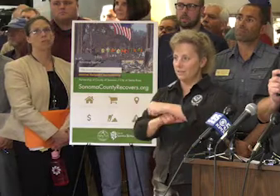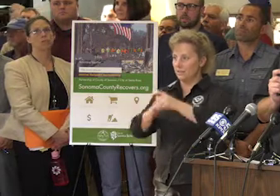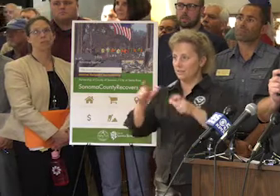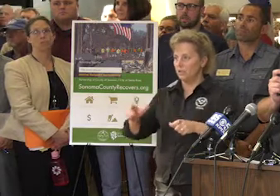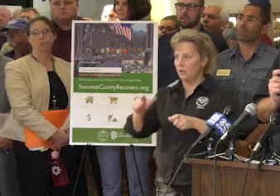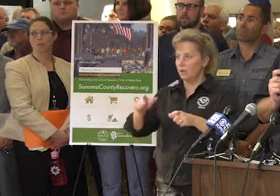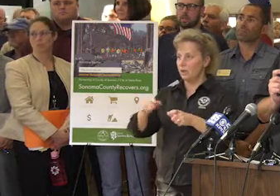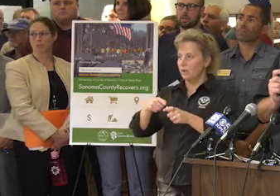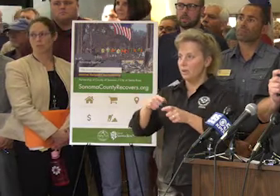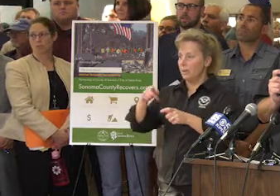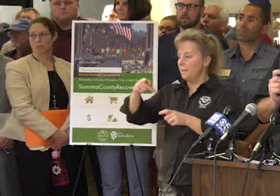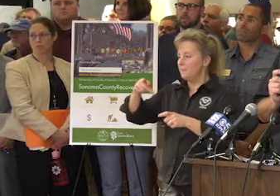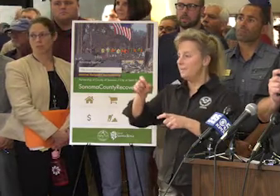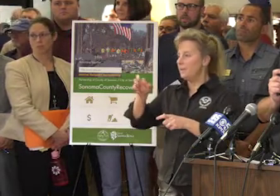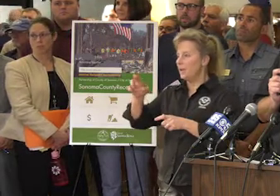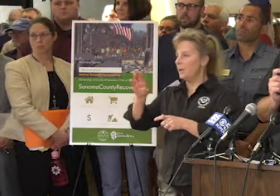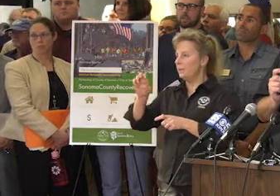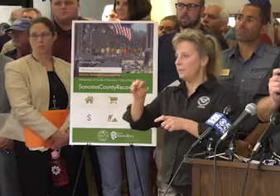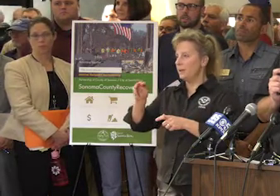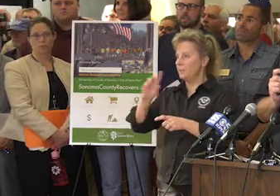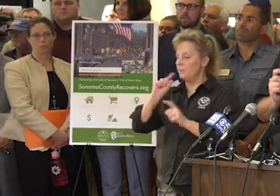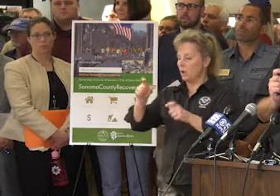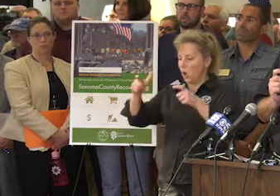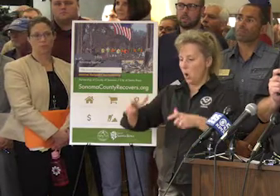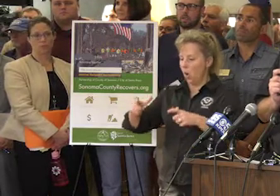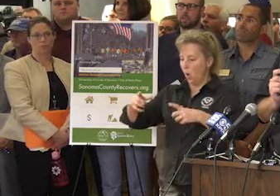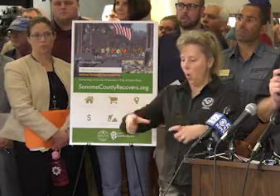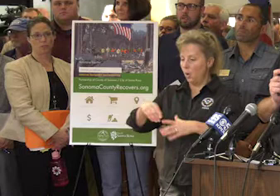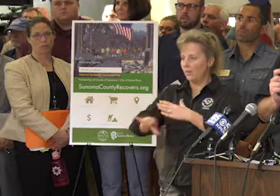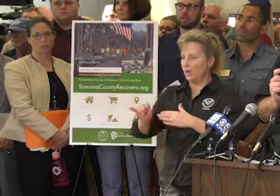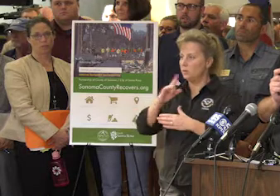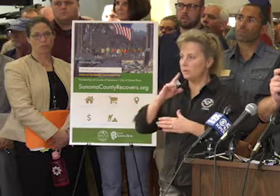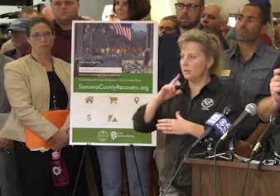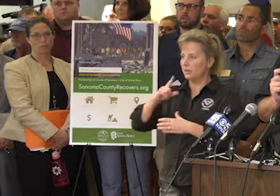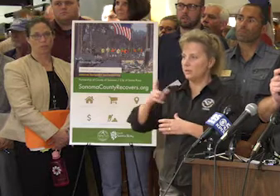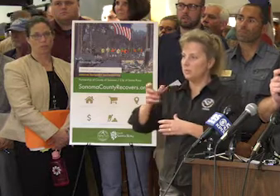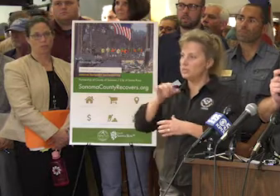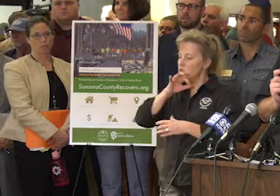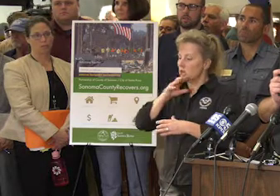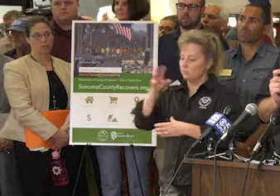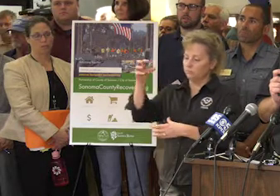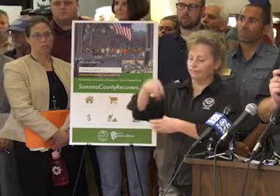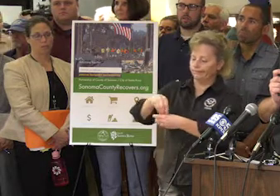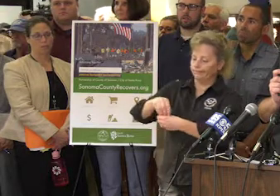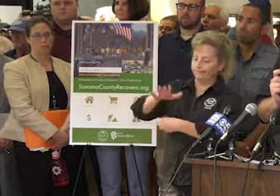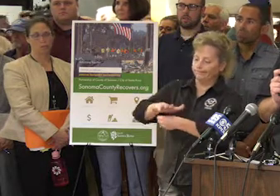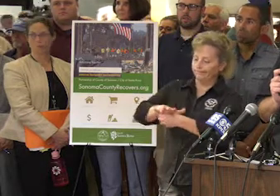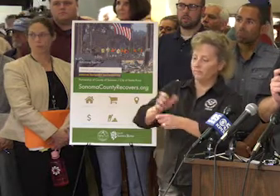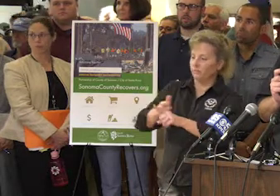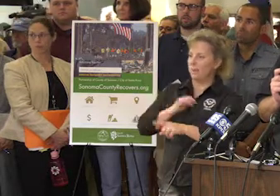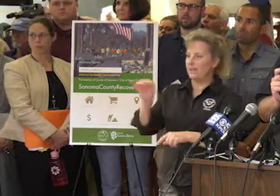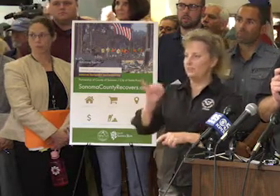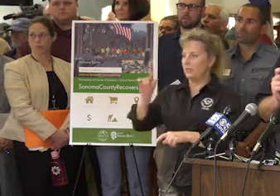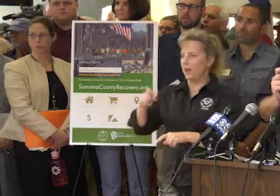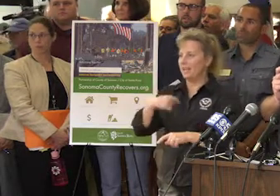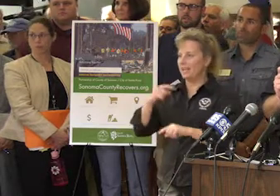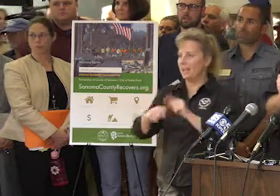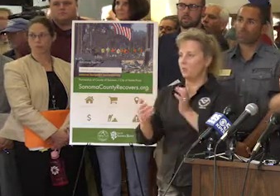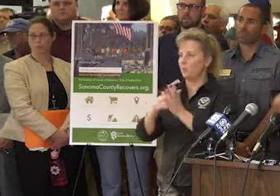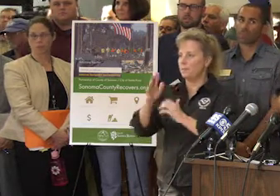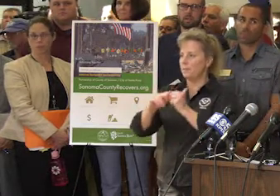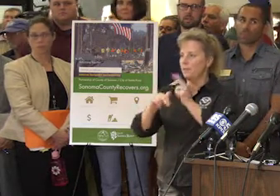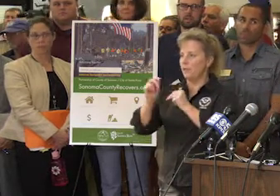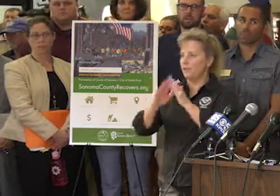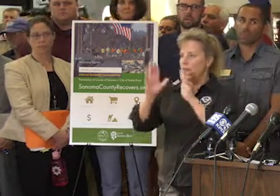beam foundations. It's going to put a hole in that ground. Who's going to compaction? Who's going to pay for it? If it comes out of my insurance, I can't even rebuild the